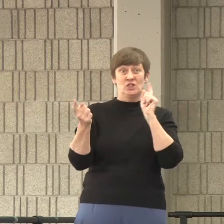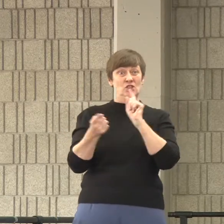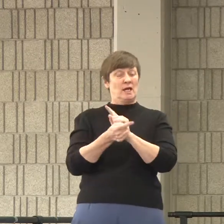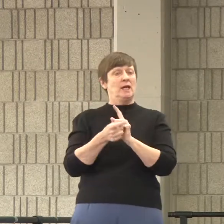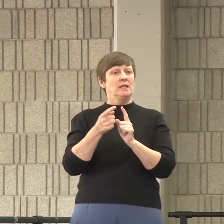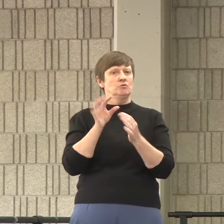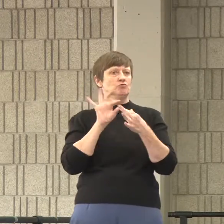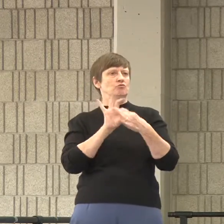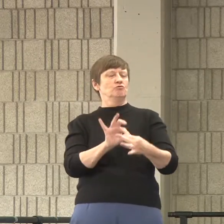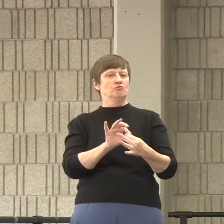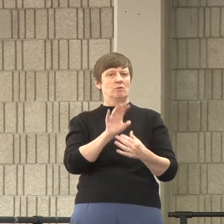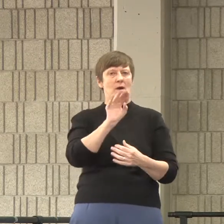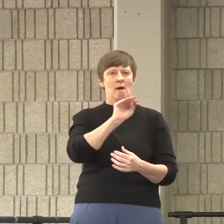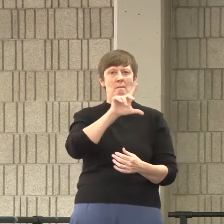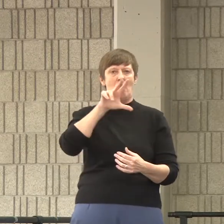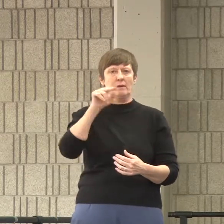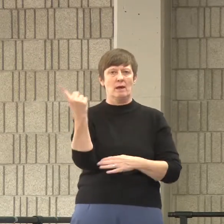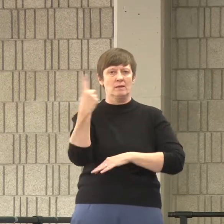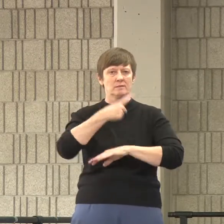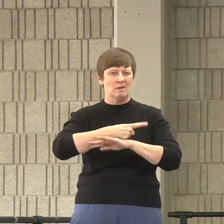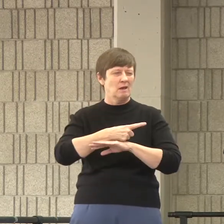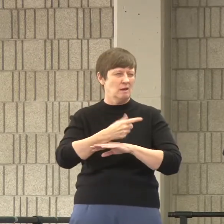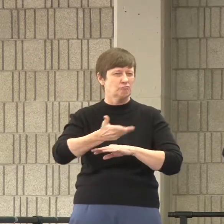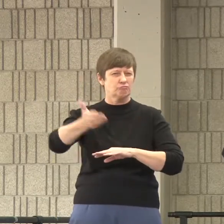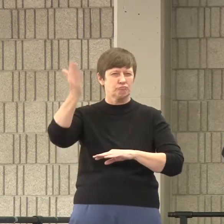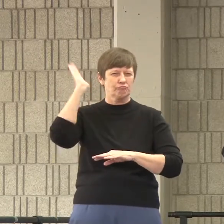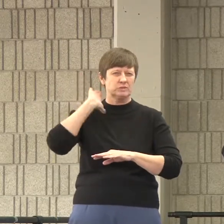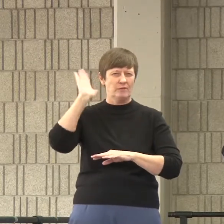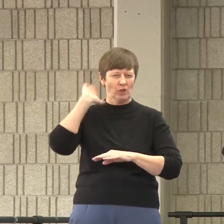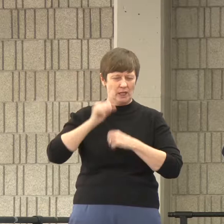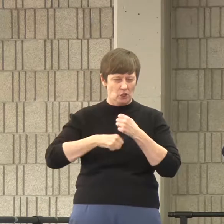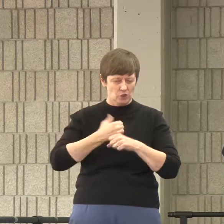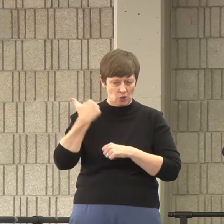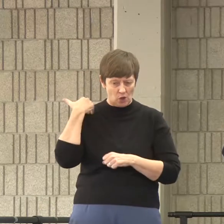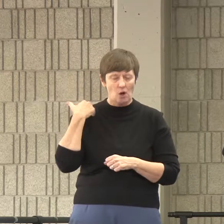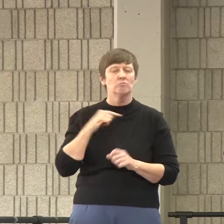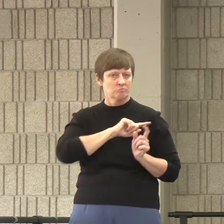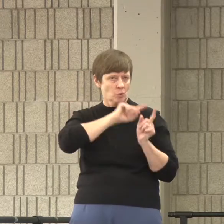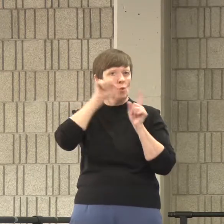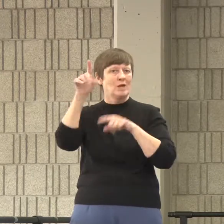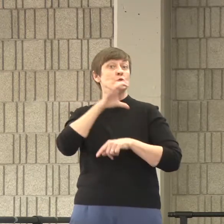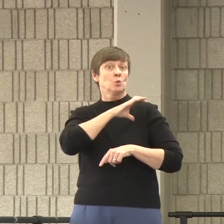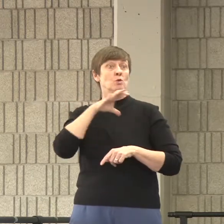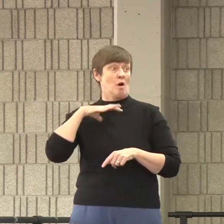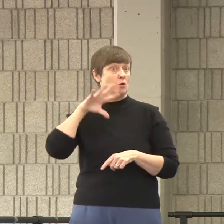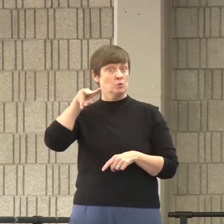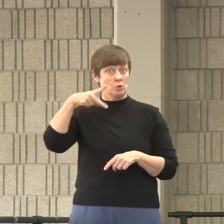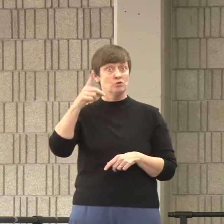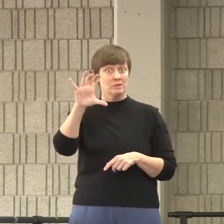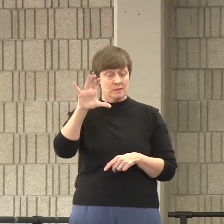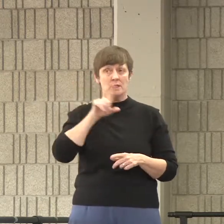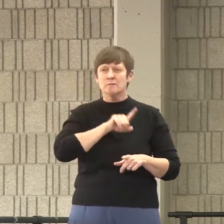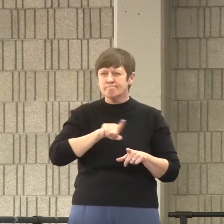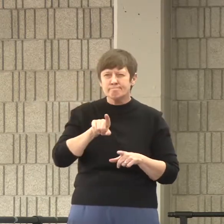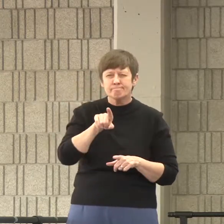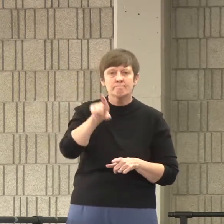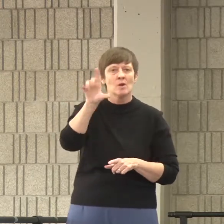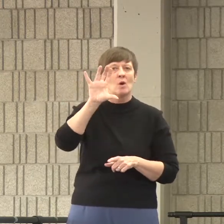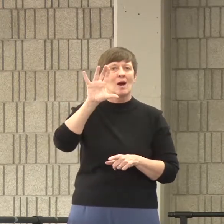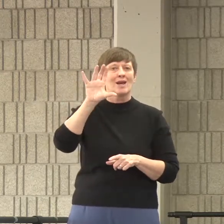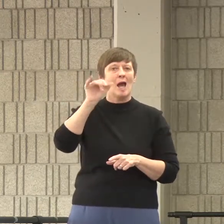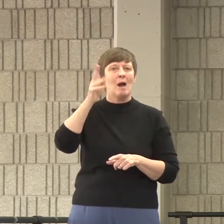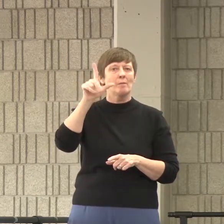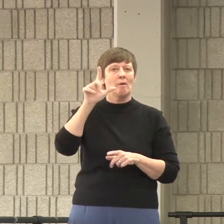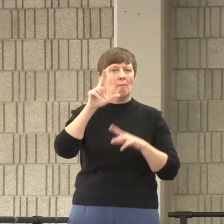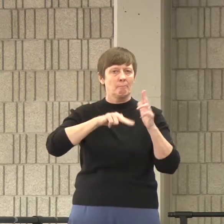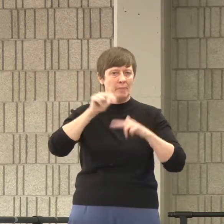King Day several years ago when I went to Congress, and I went to the Capitol building, and a colleague of